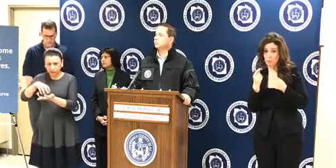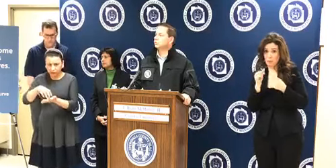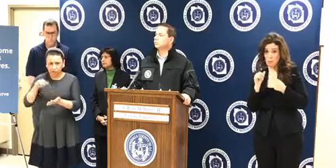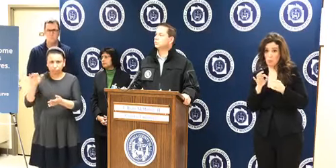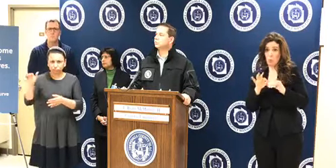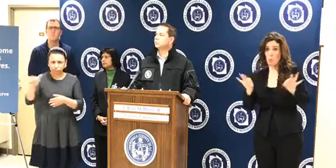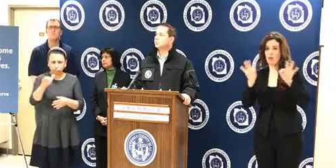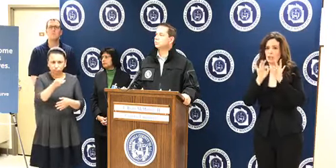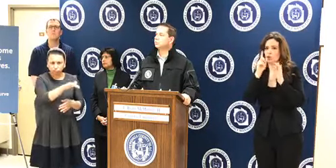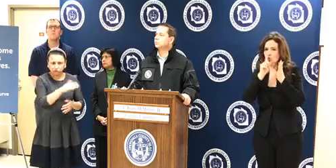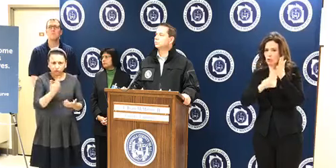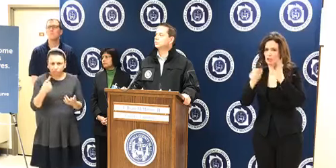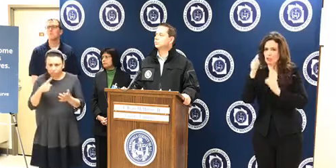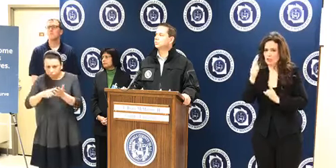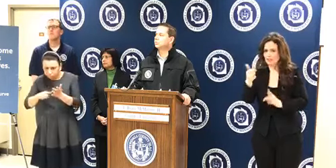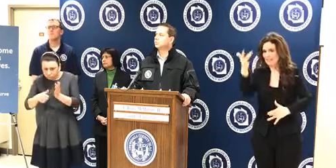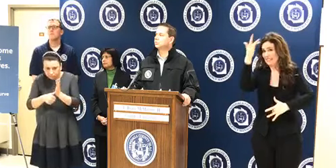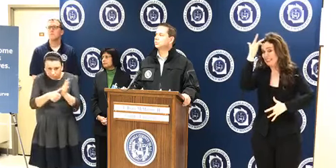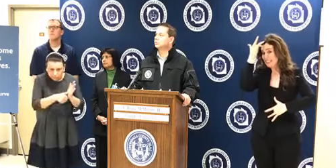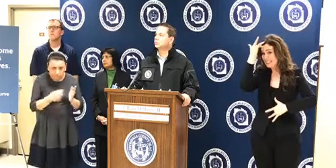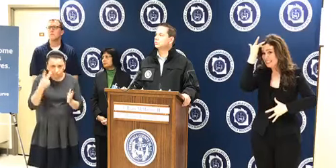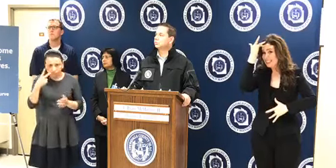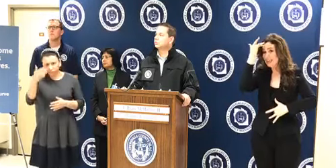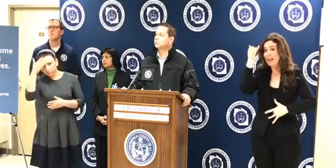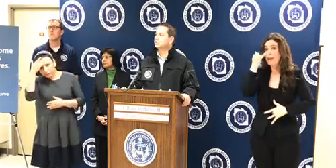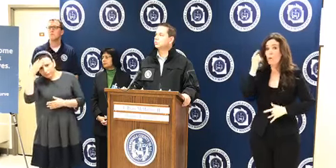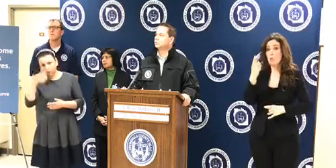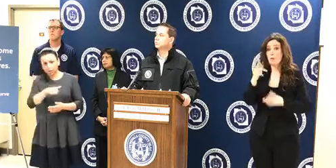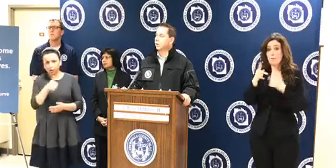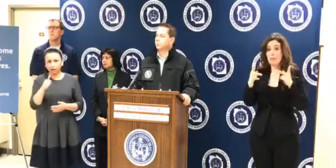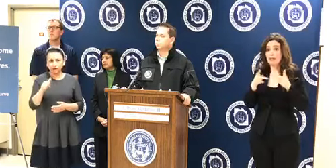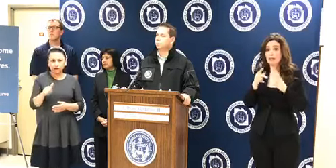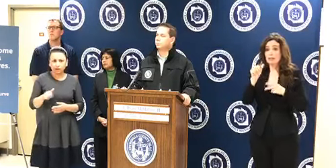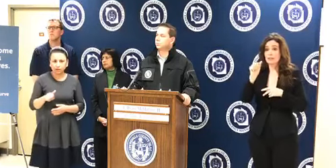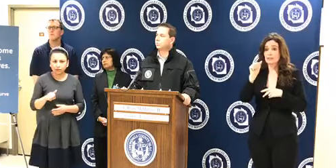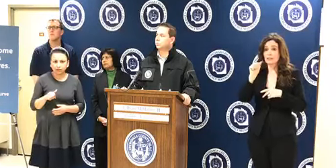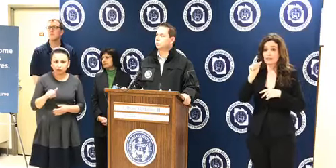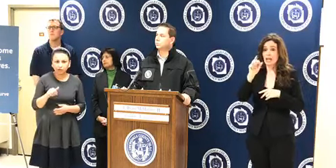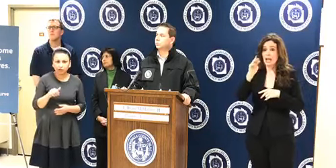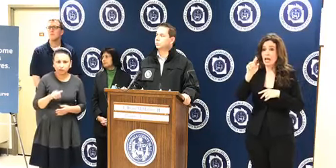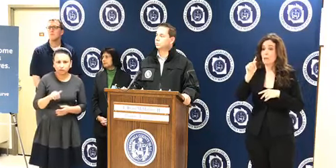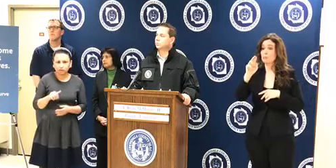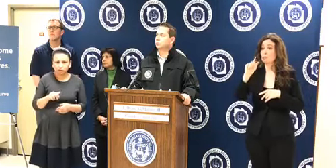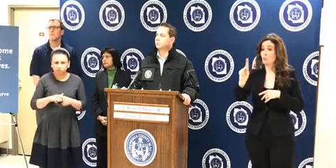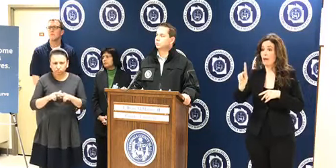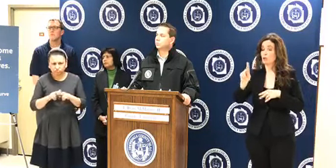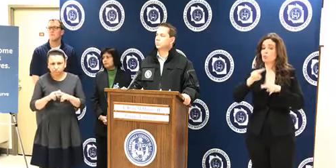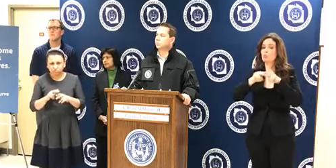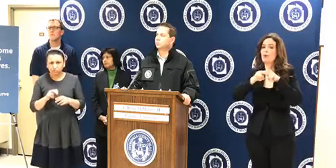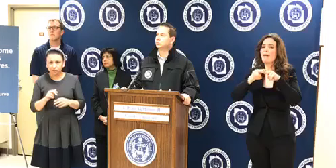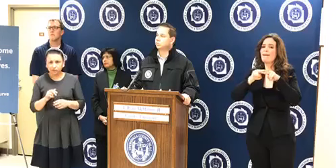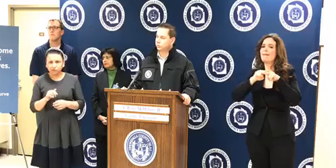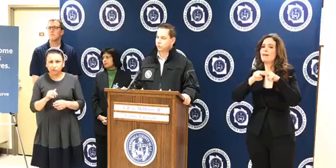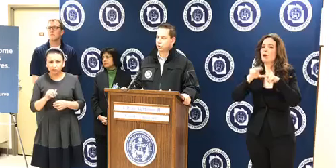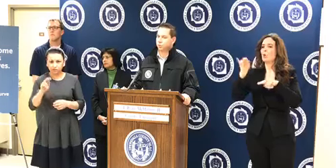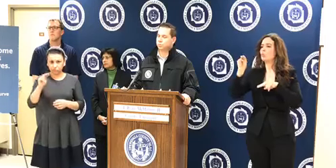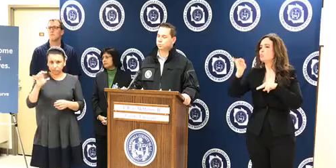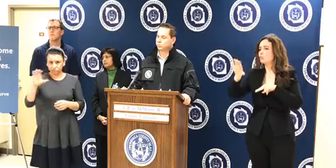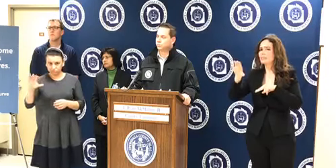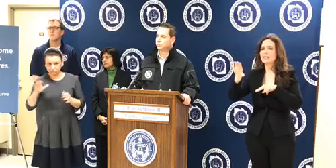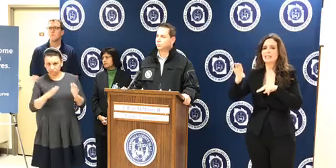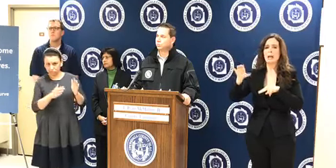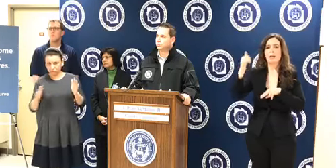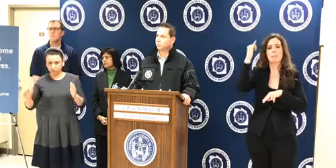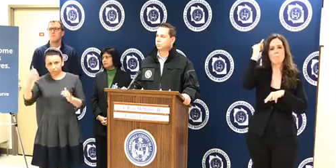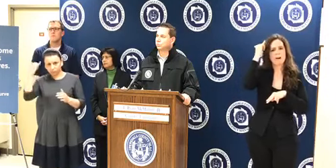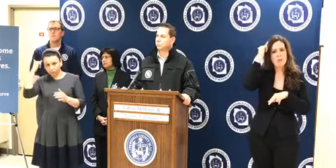rather. One of those places is an Amtrak train from New York City to Buffalo. Yep. That same train stops in Utica and specifically Syracuse. Sure. Have